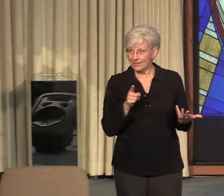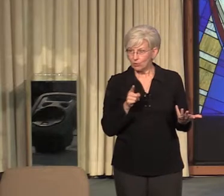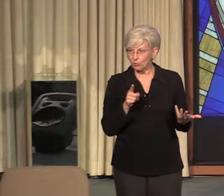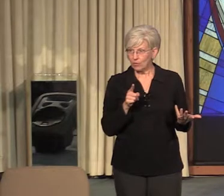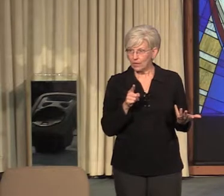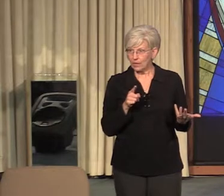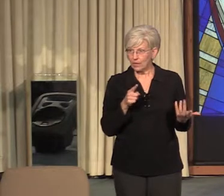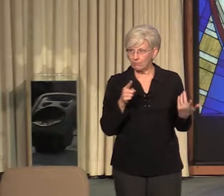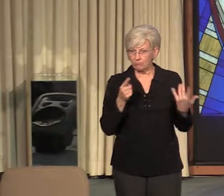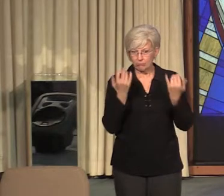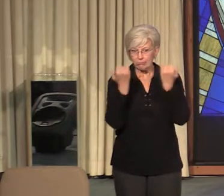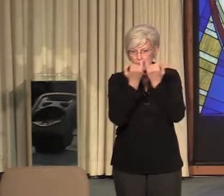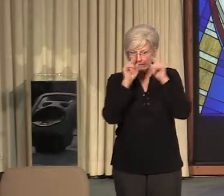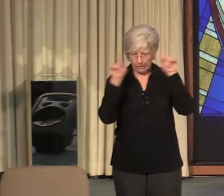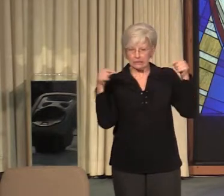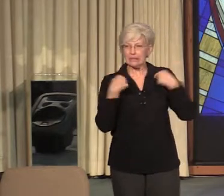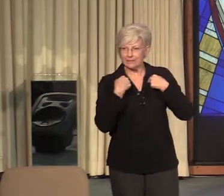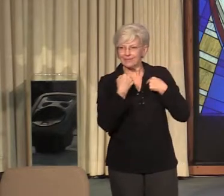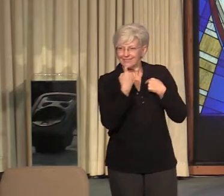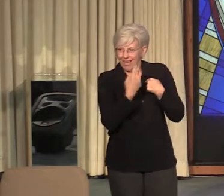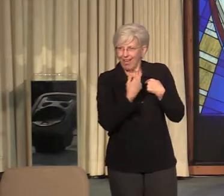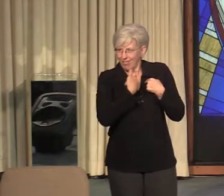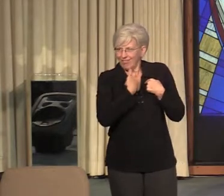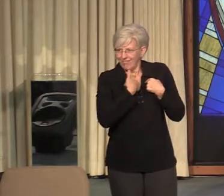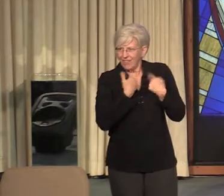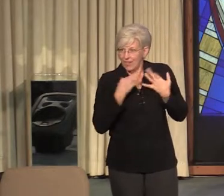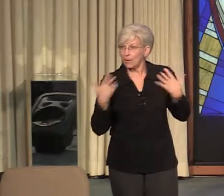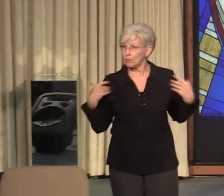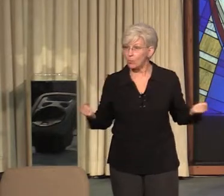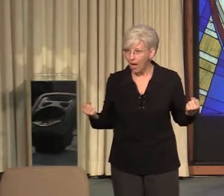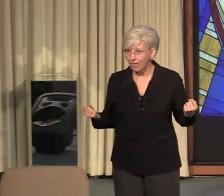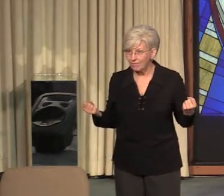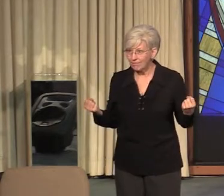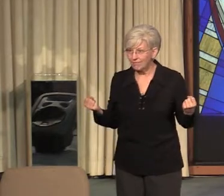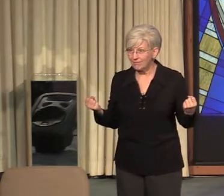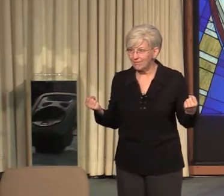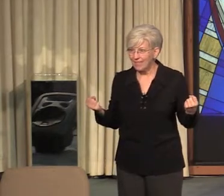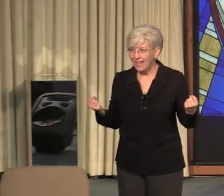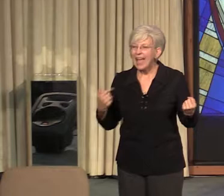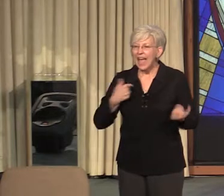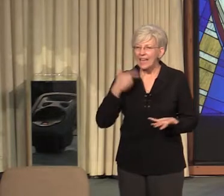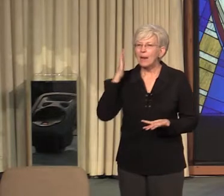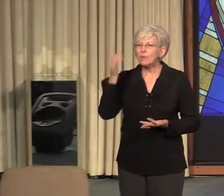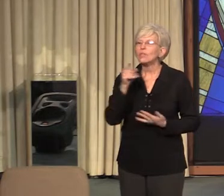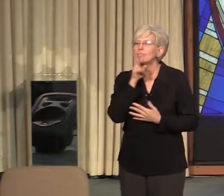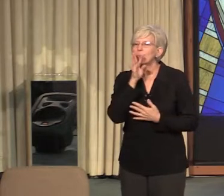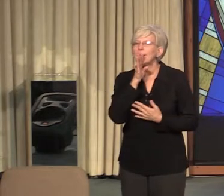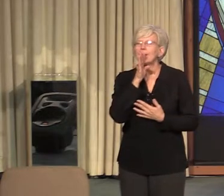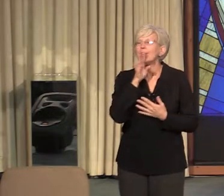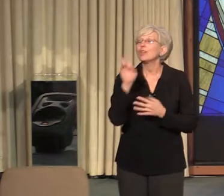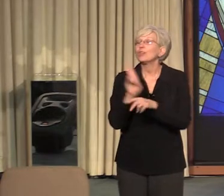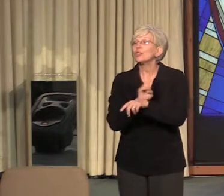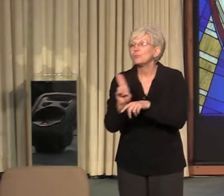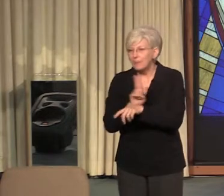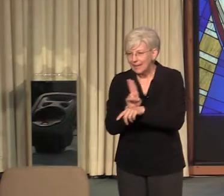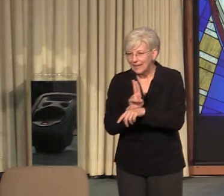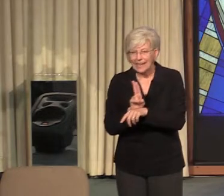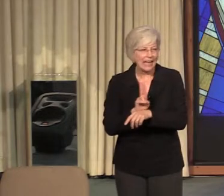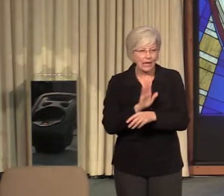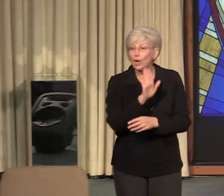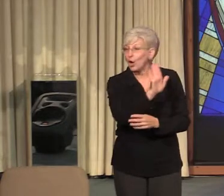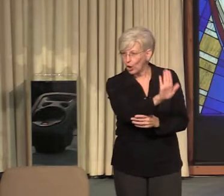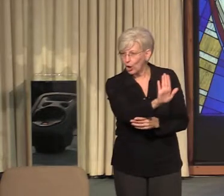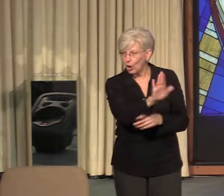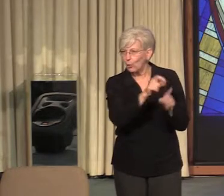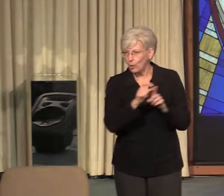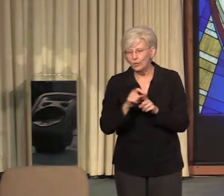that it was well. And I'm going to speak in her words because she has